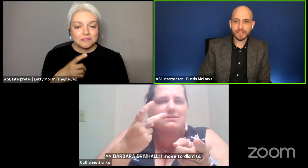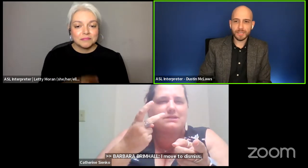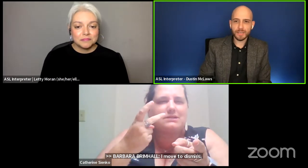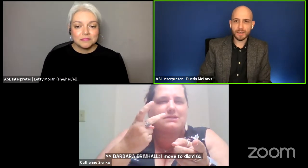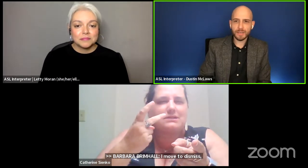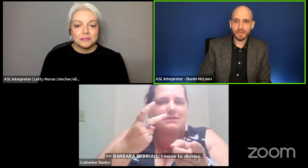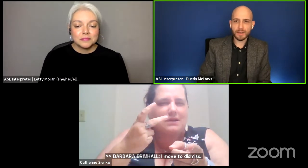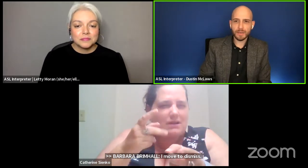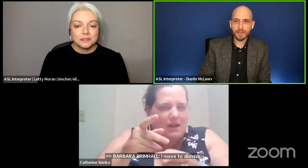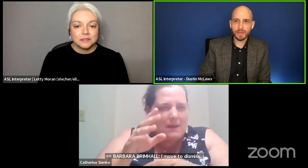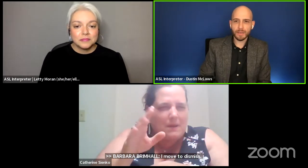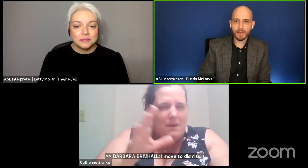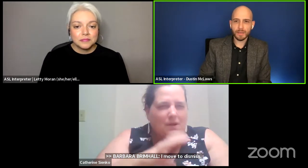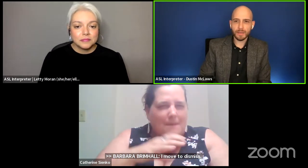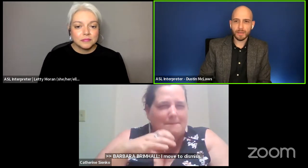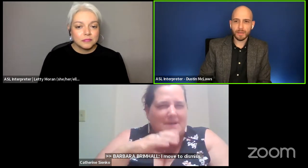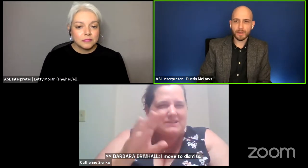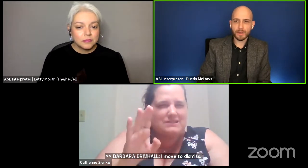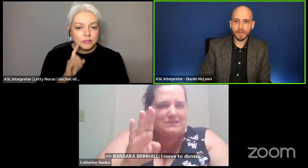All right, I see